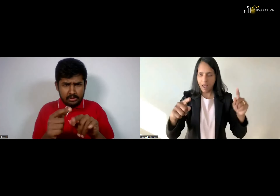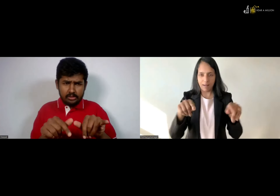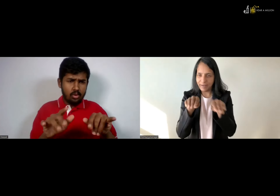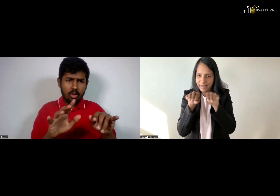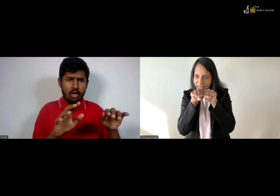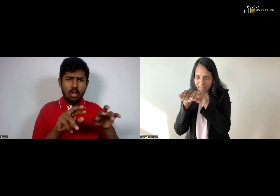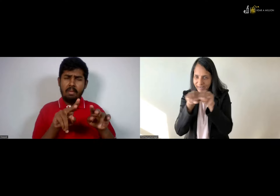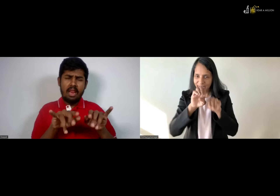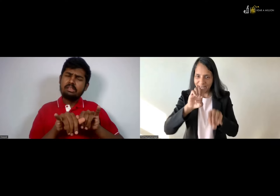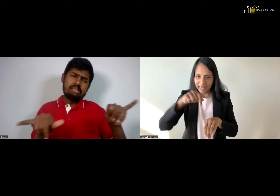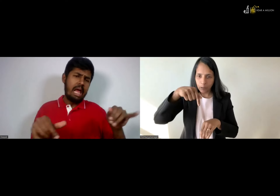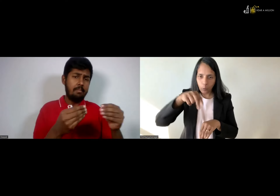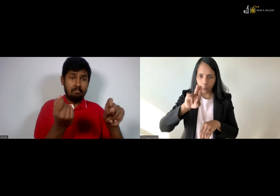So they are providing the